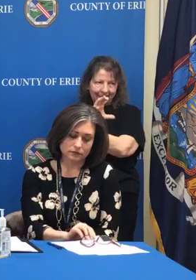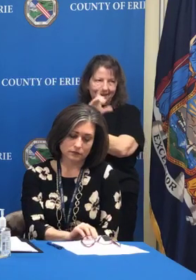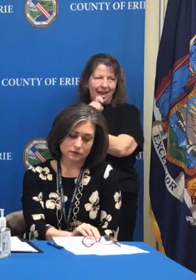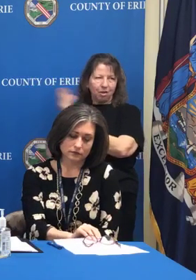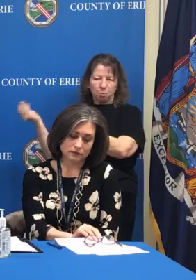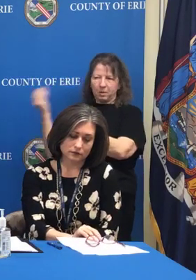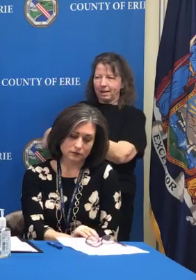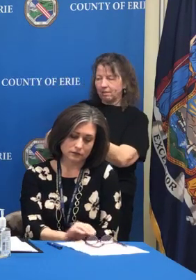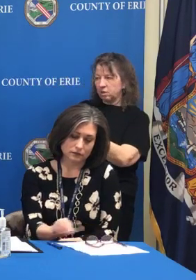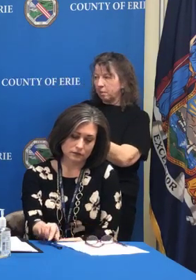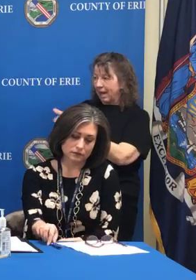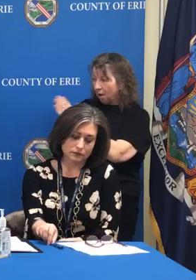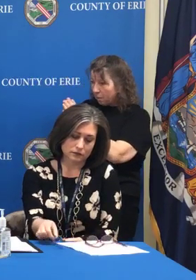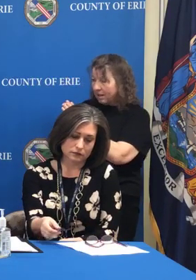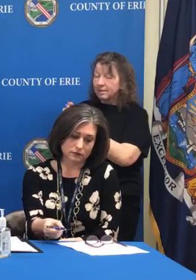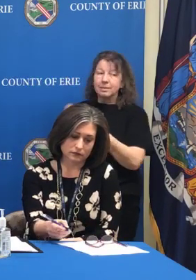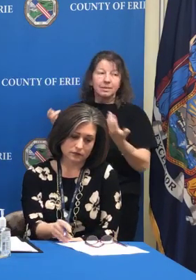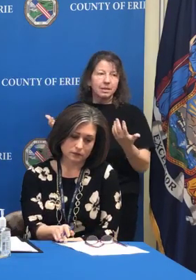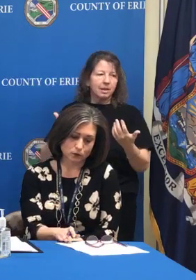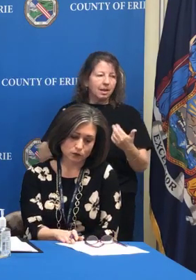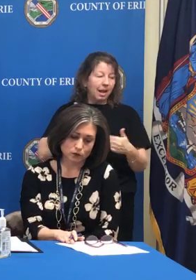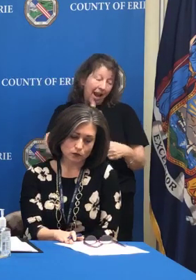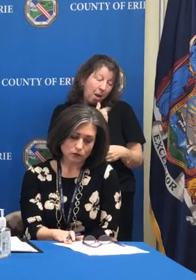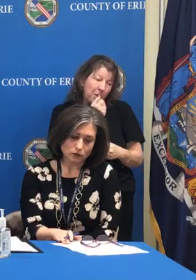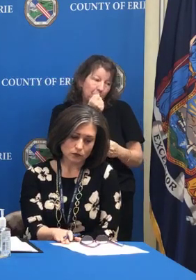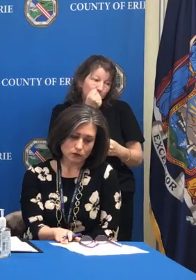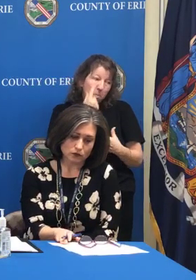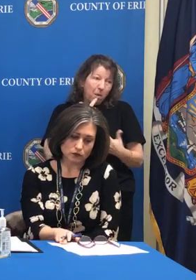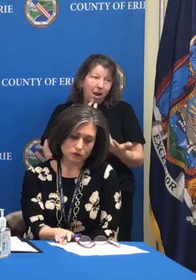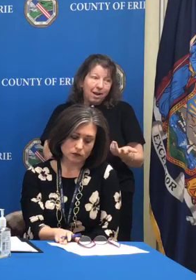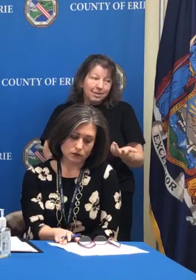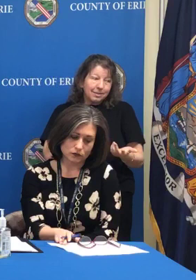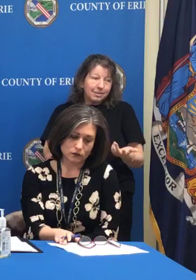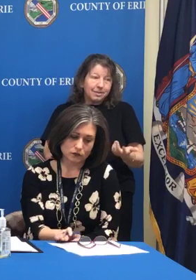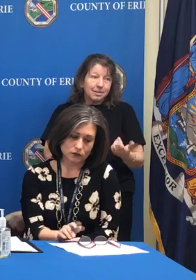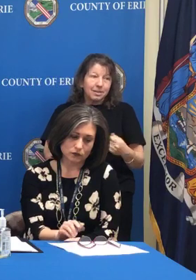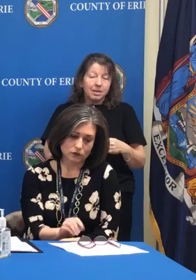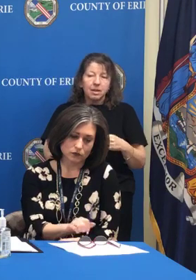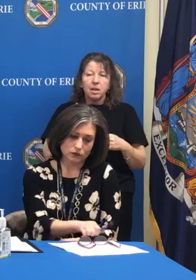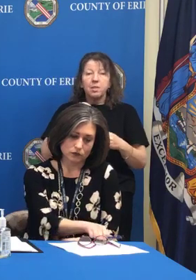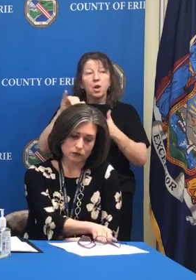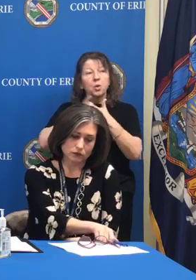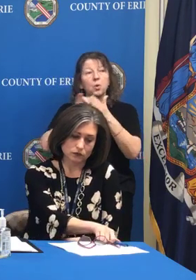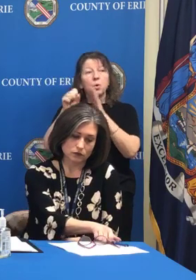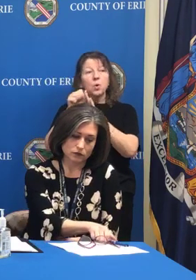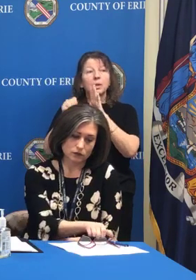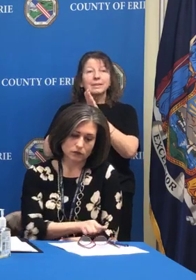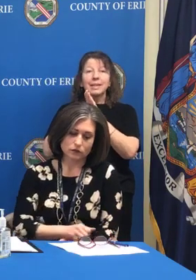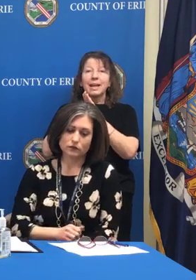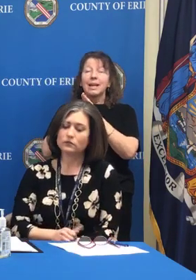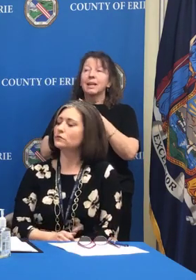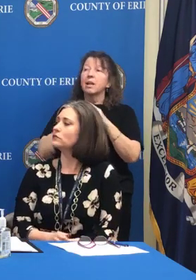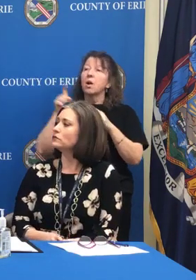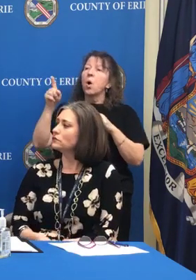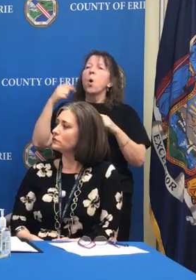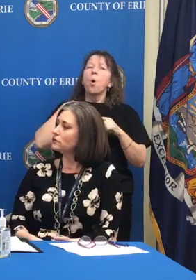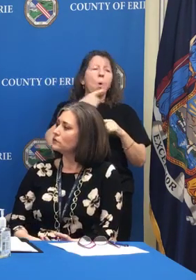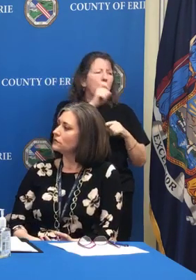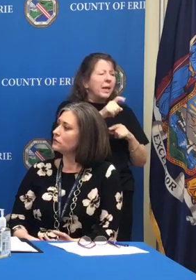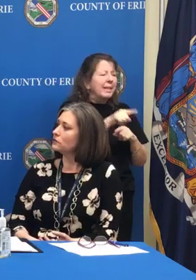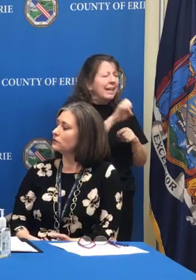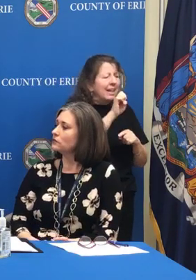We also were a little bit surprised on the number of requests of tests that New York State asked us to do for other